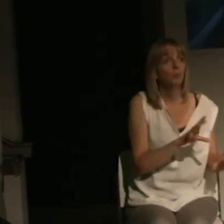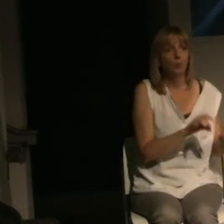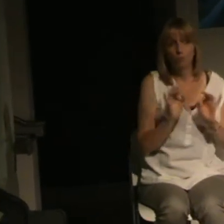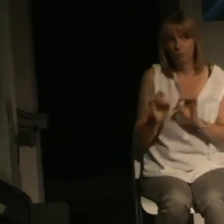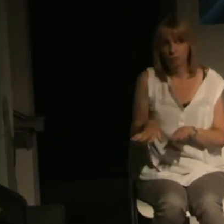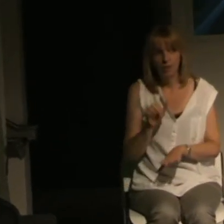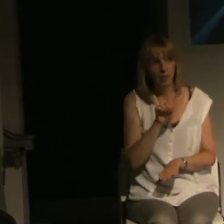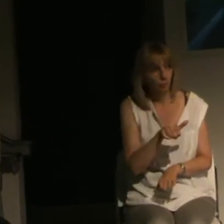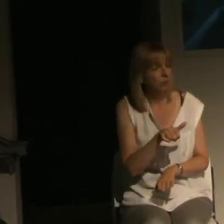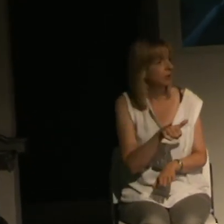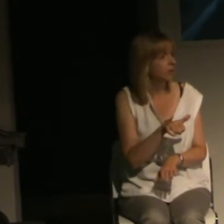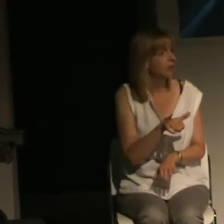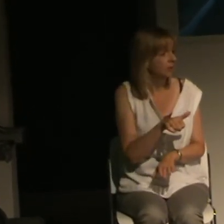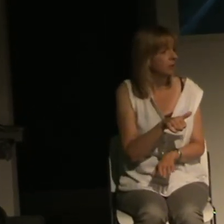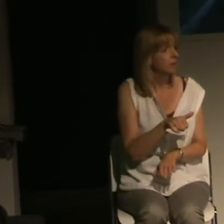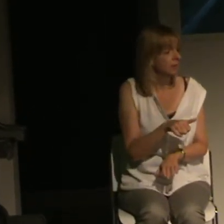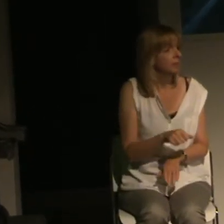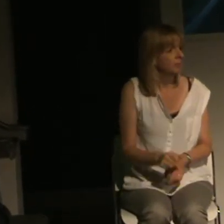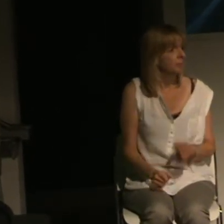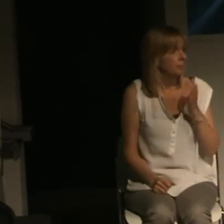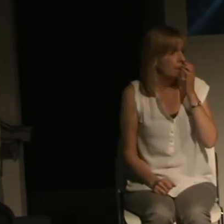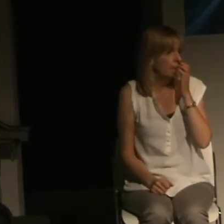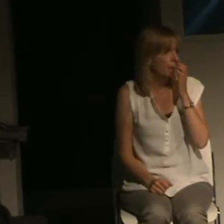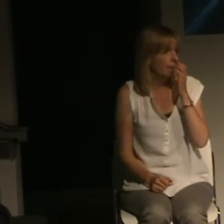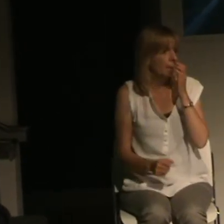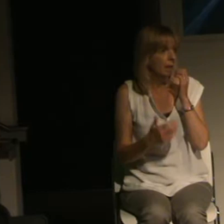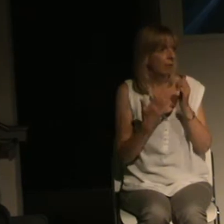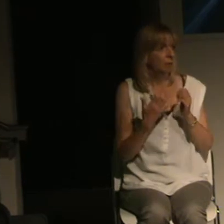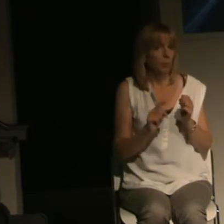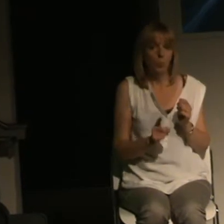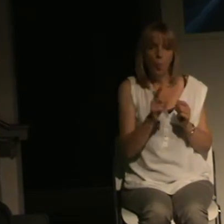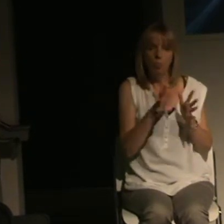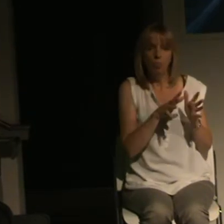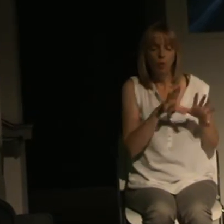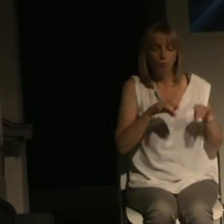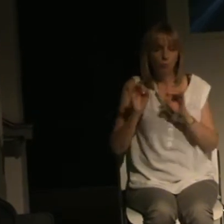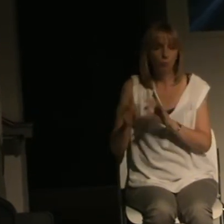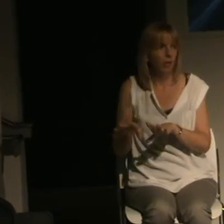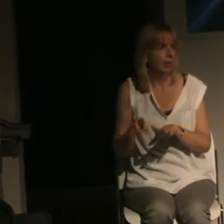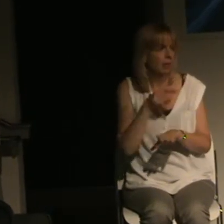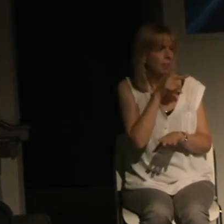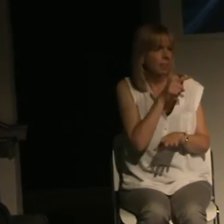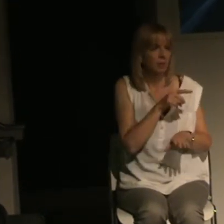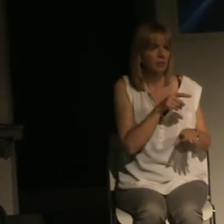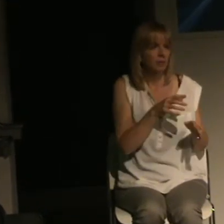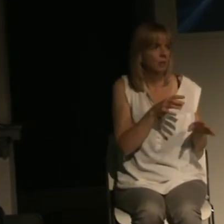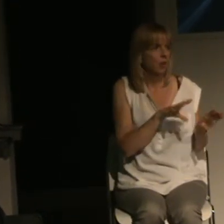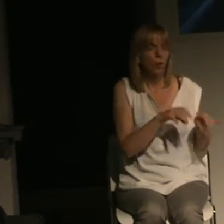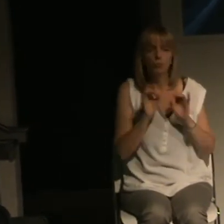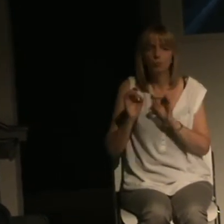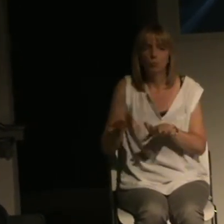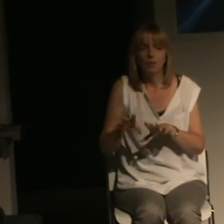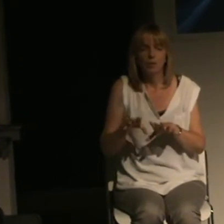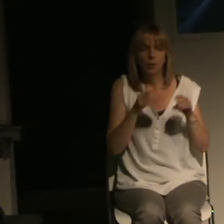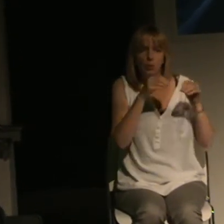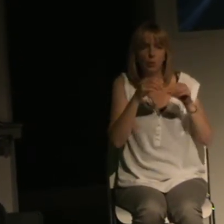Australia, yes. Are we talking about that region? It is from Australia. It's from the north coast of Australia. The Australian saltwater crocodile, or estuarine